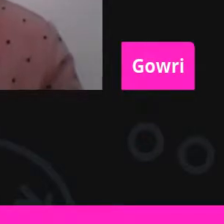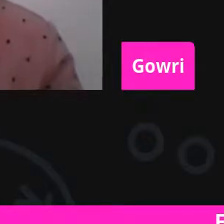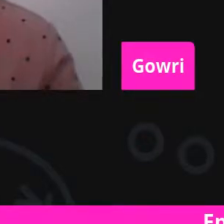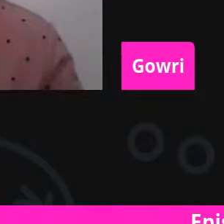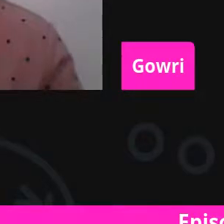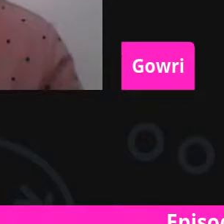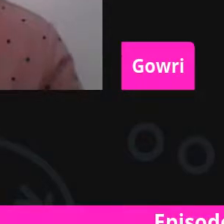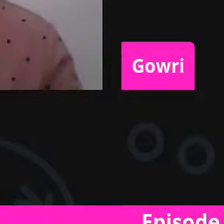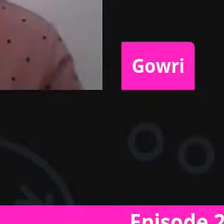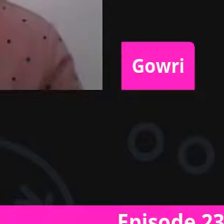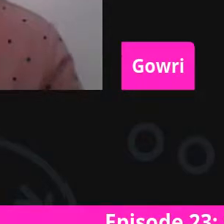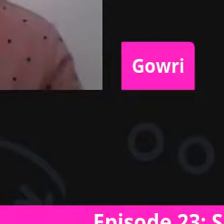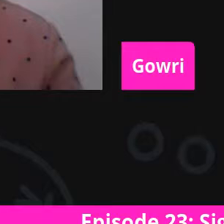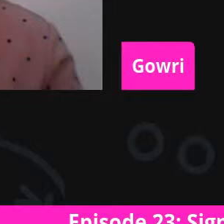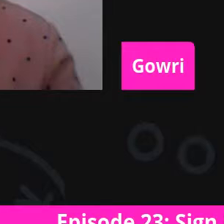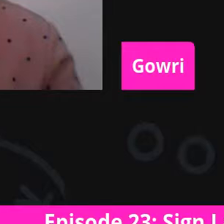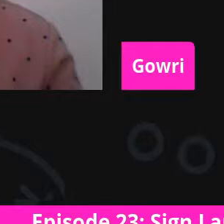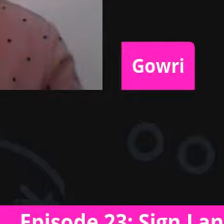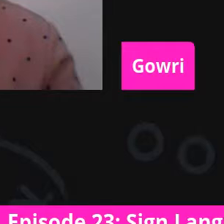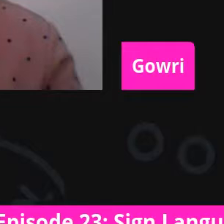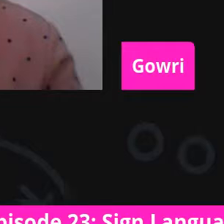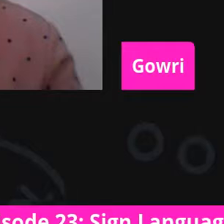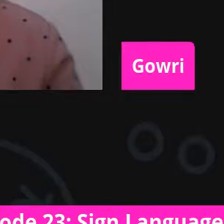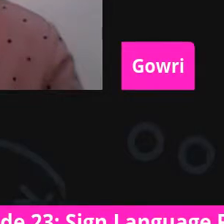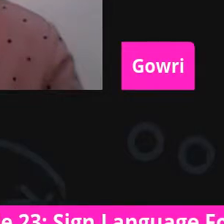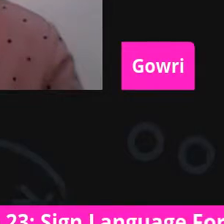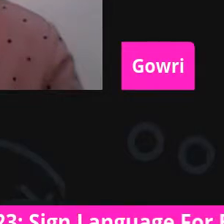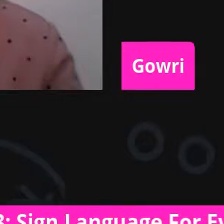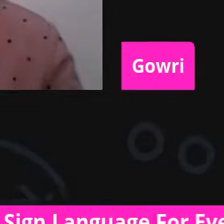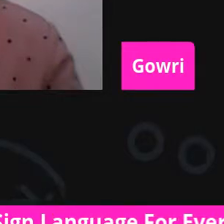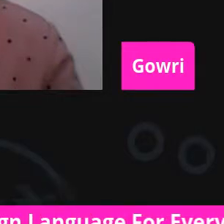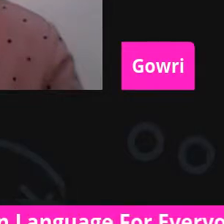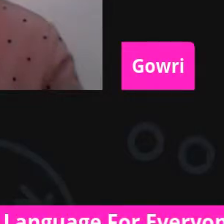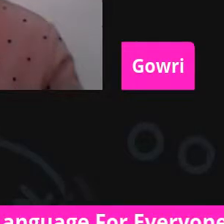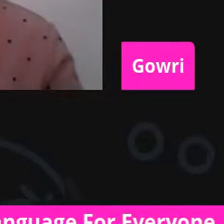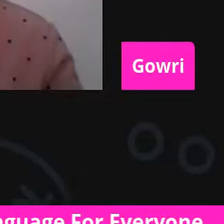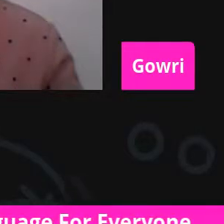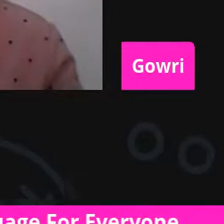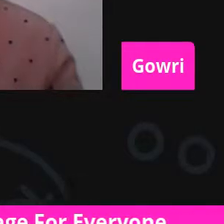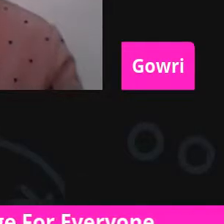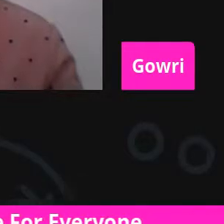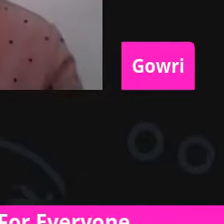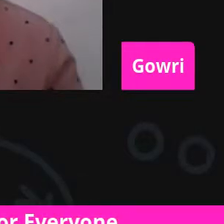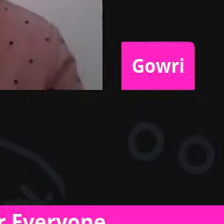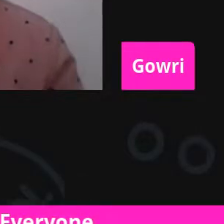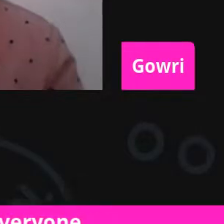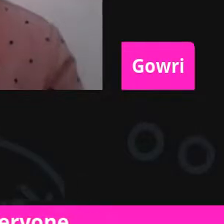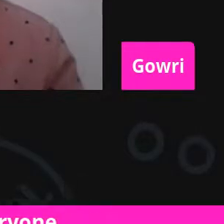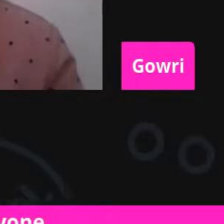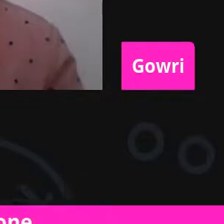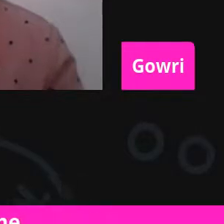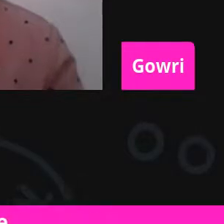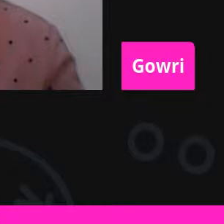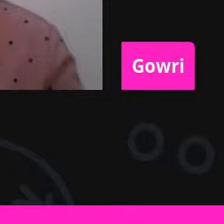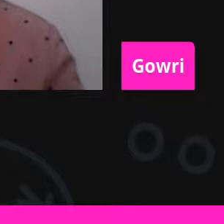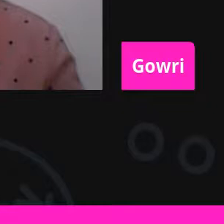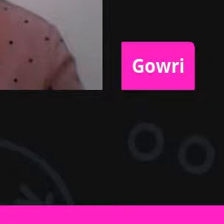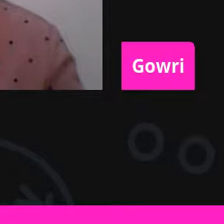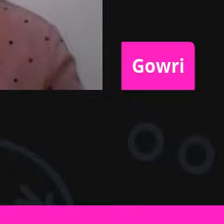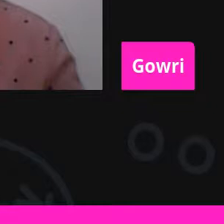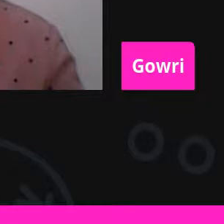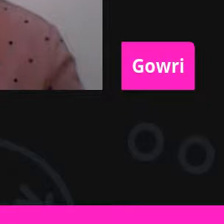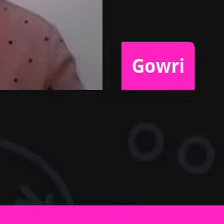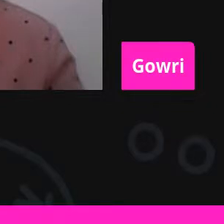have to write all the words. Each and every word I will write in whiteboard, and then I will explain to them.